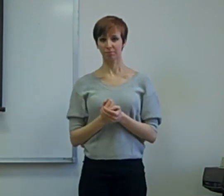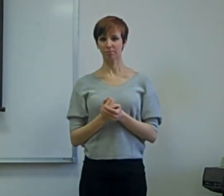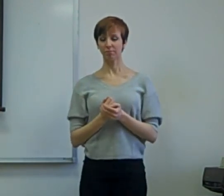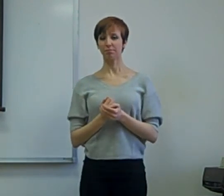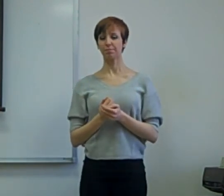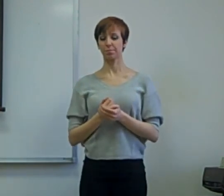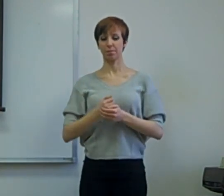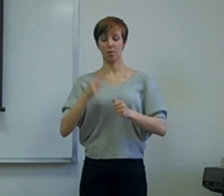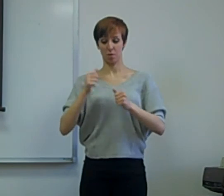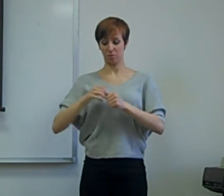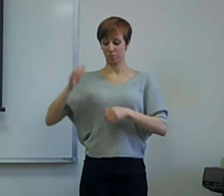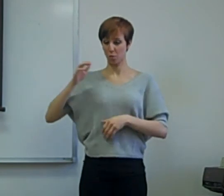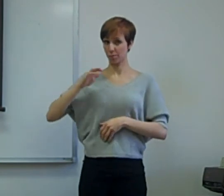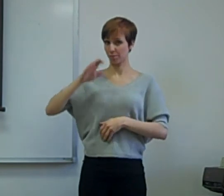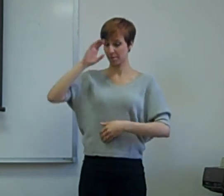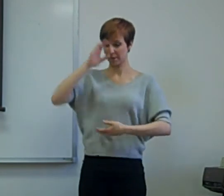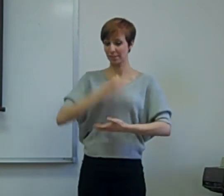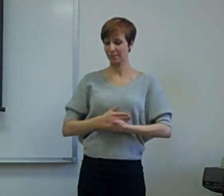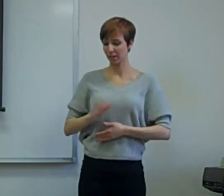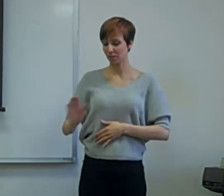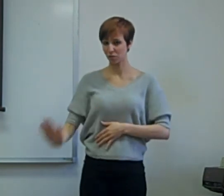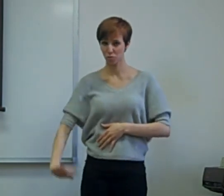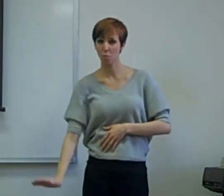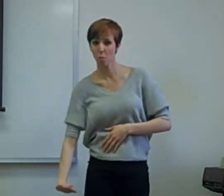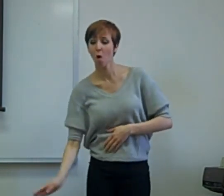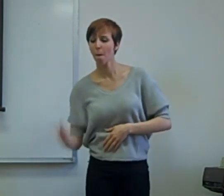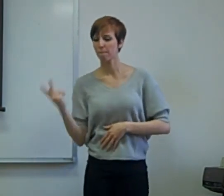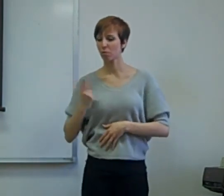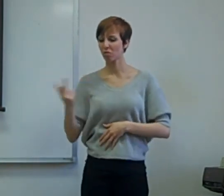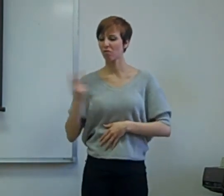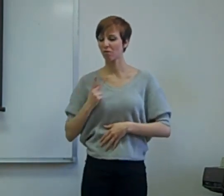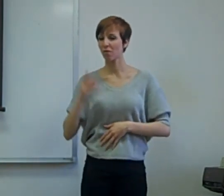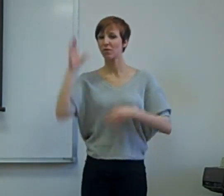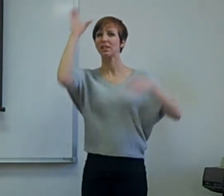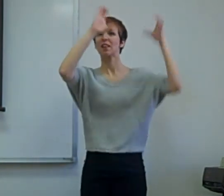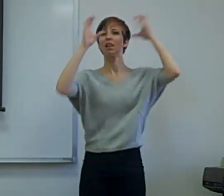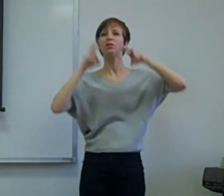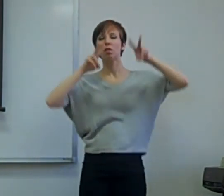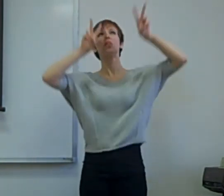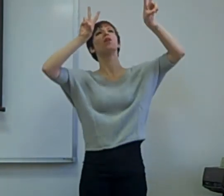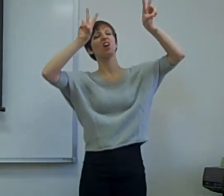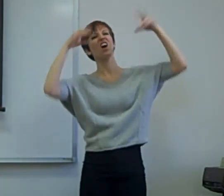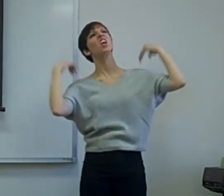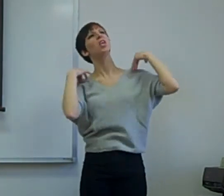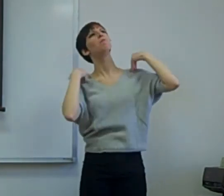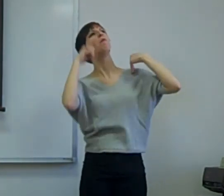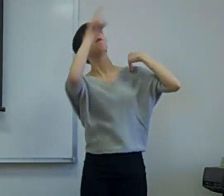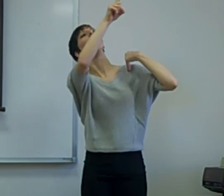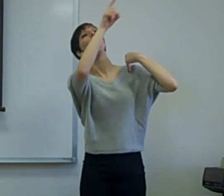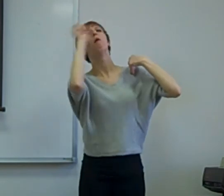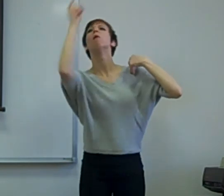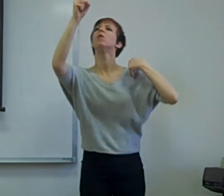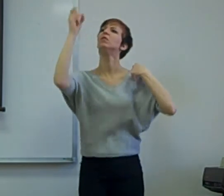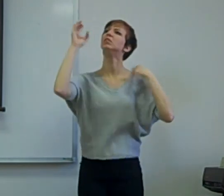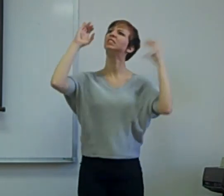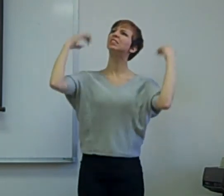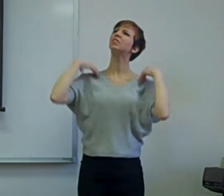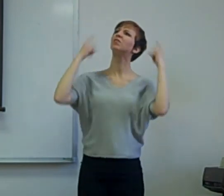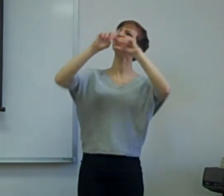And so anybody who says that they aren't there talking to us, if we would just